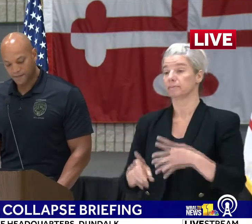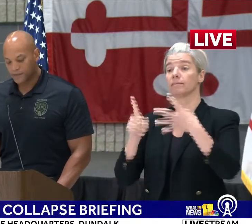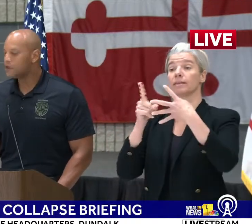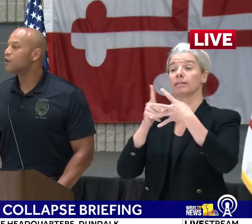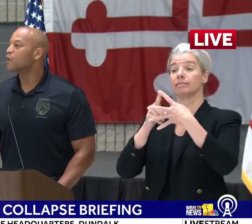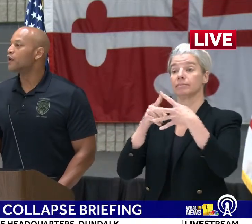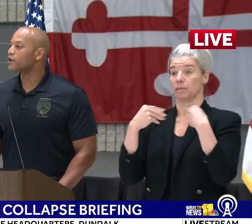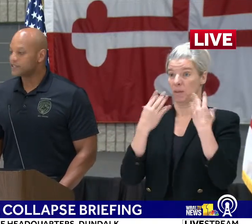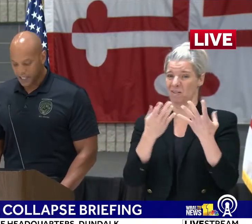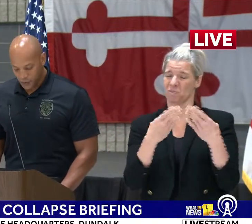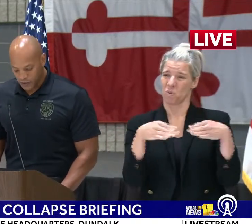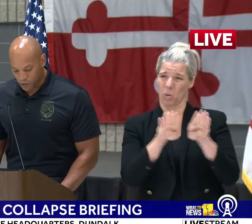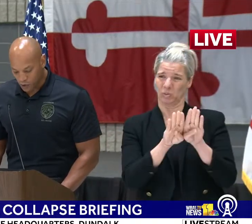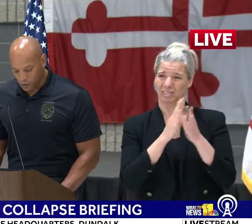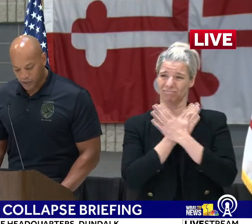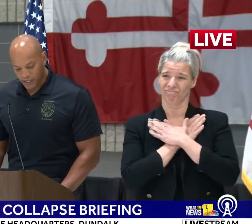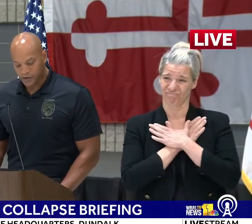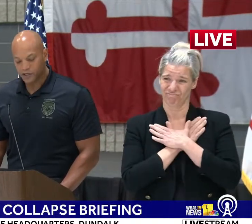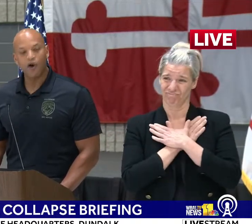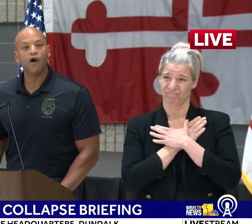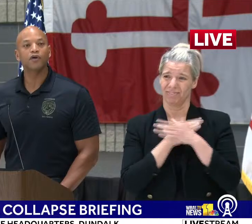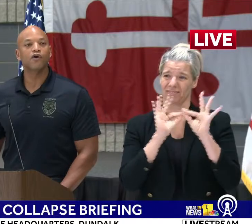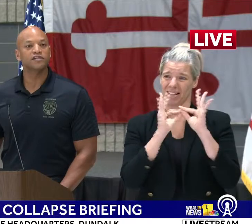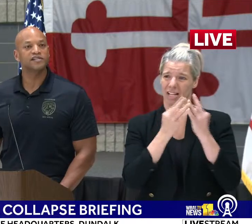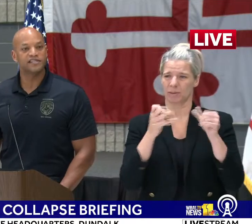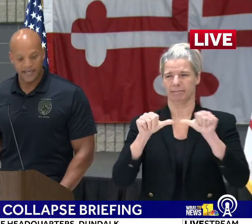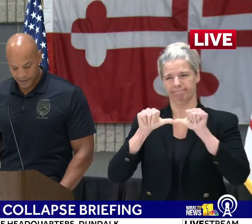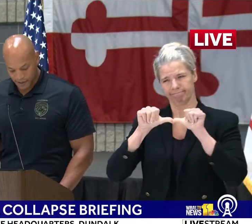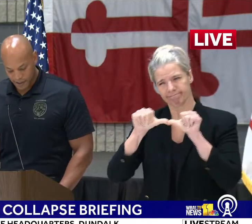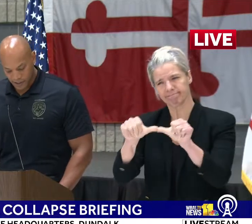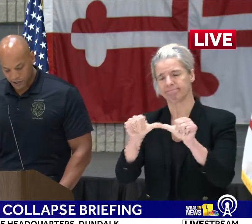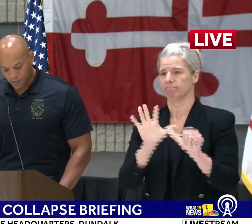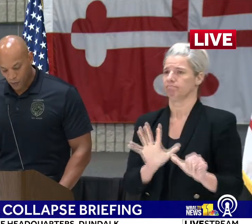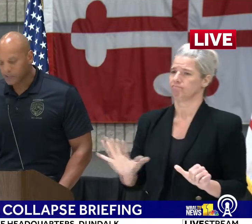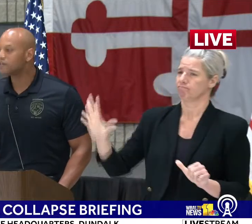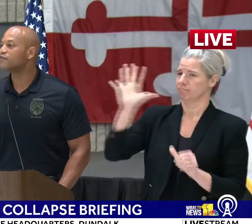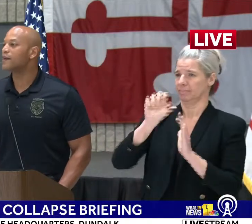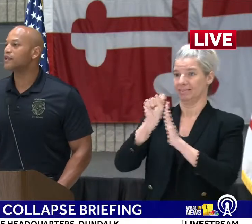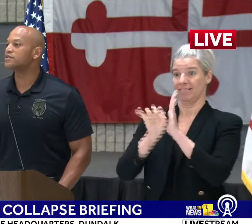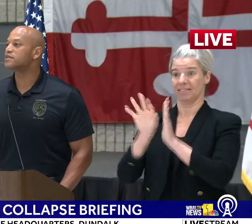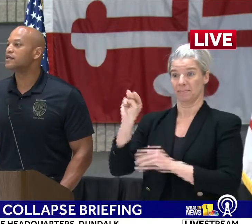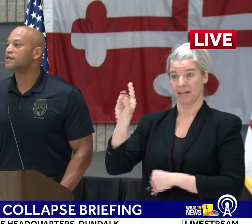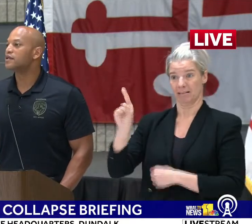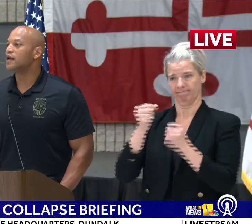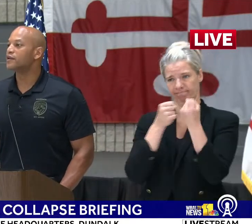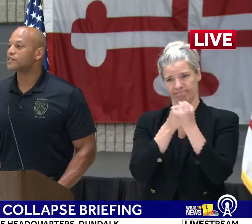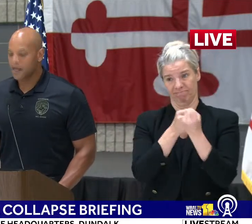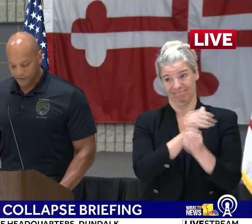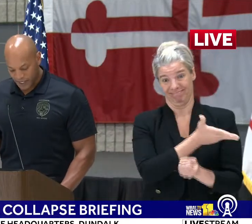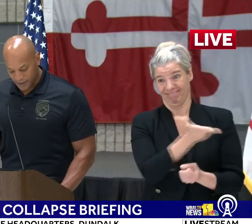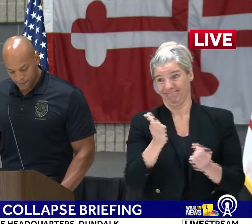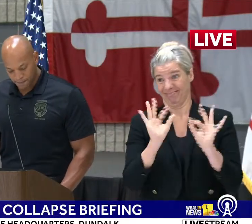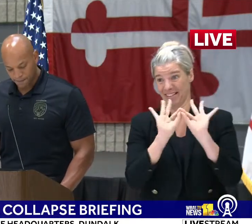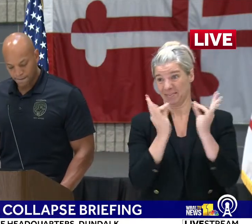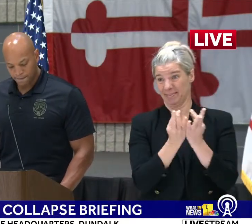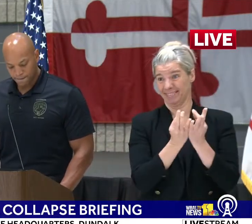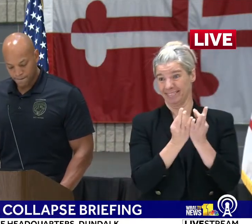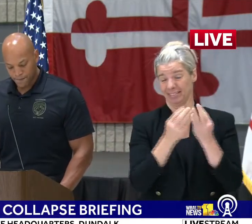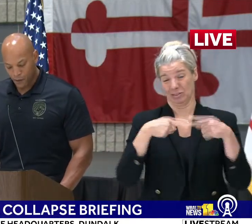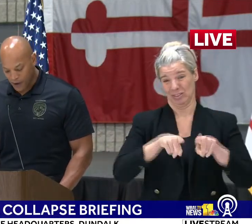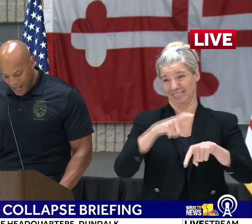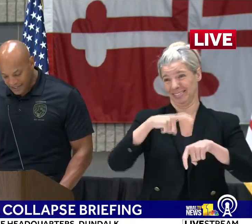closure to the families, we are continuing to work with leaders all across the state to support these families in their time of